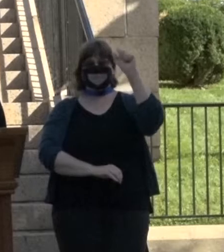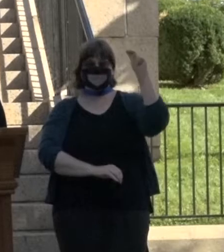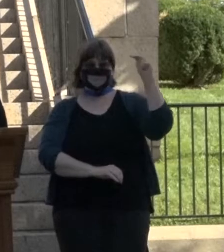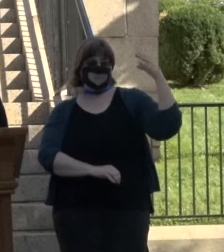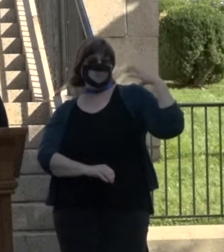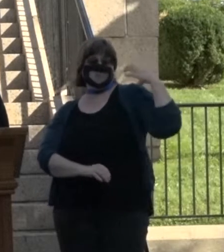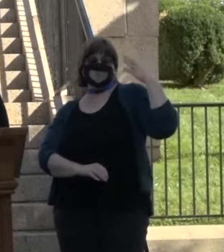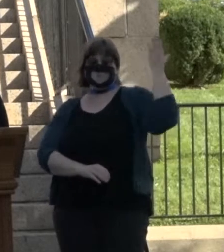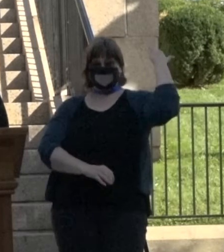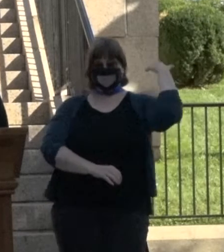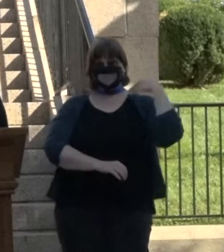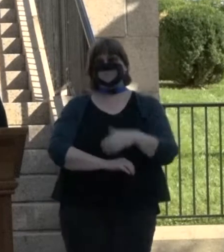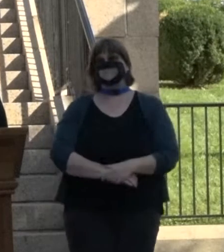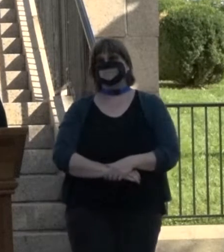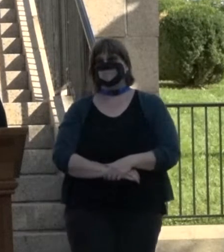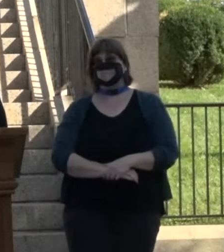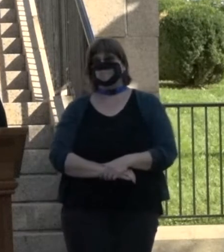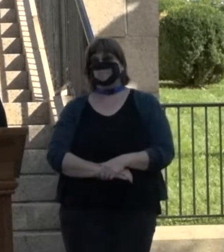of ours, and